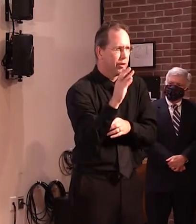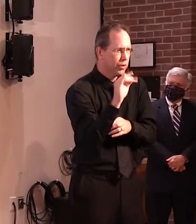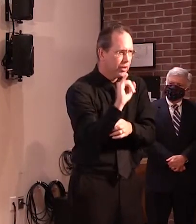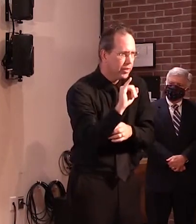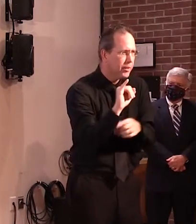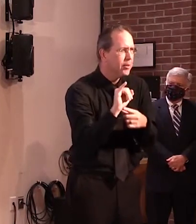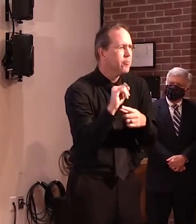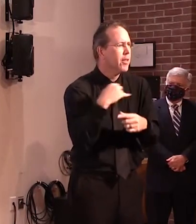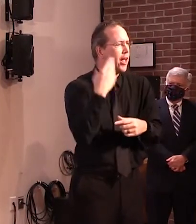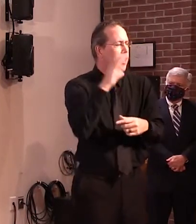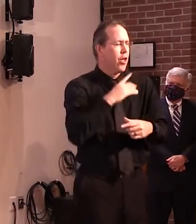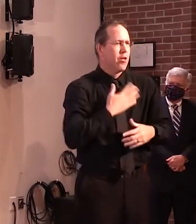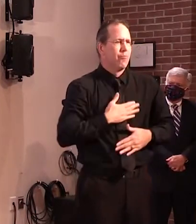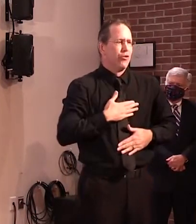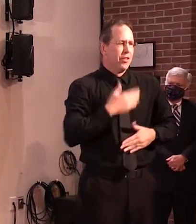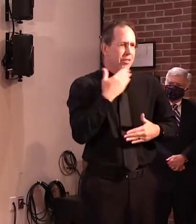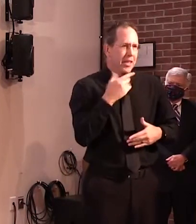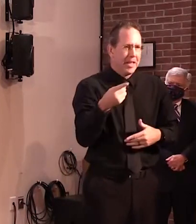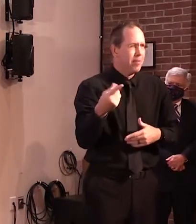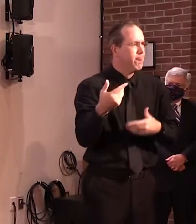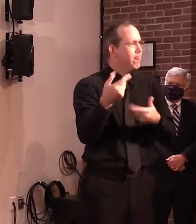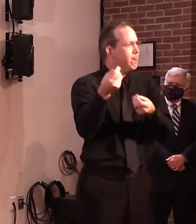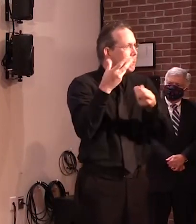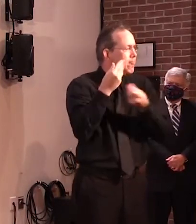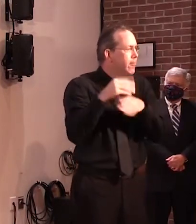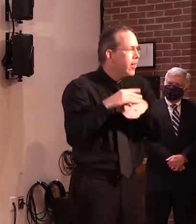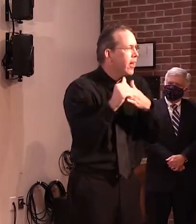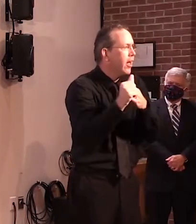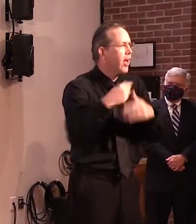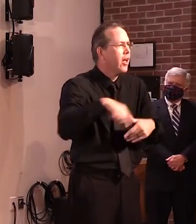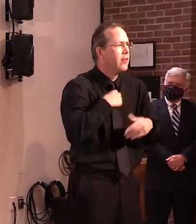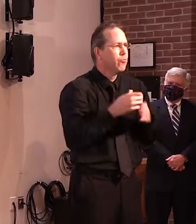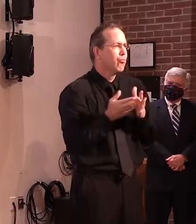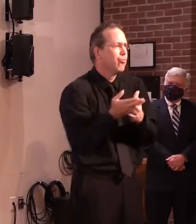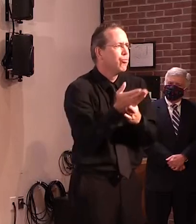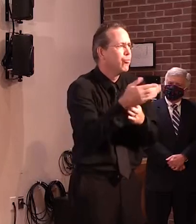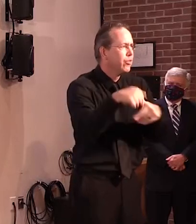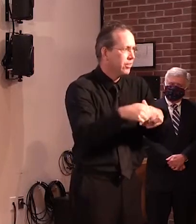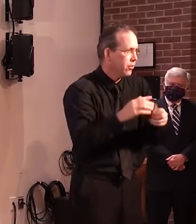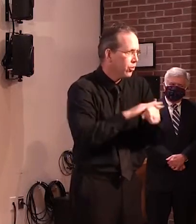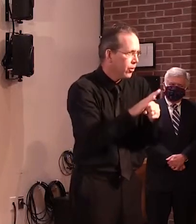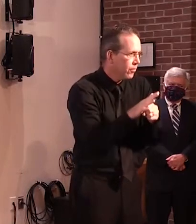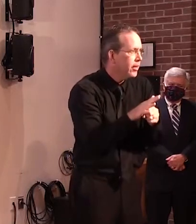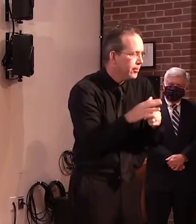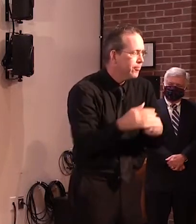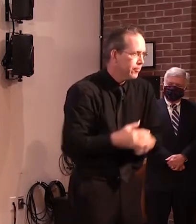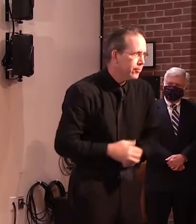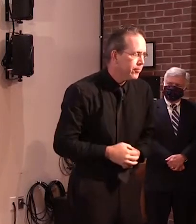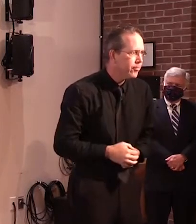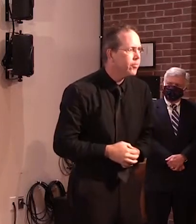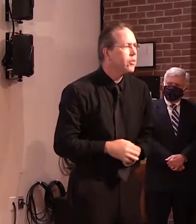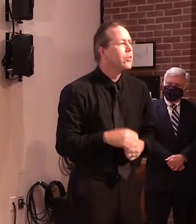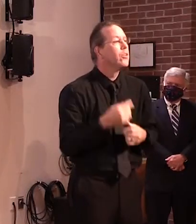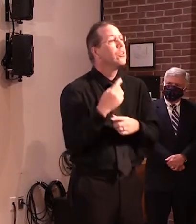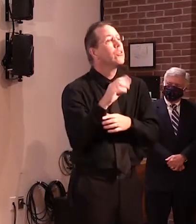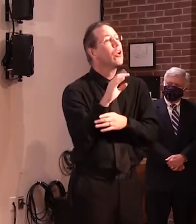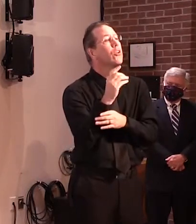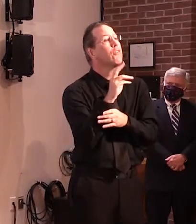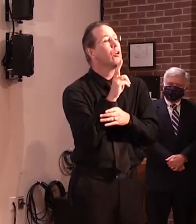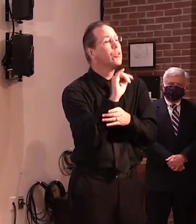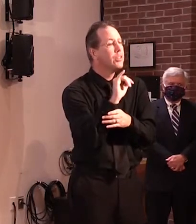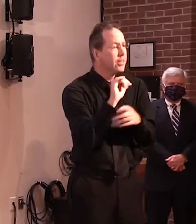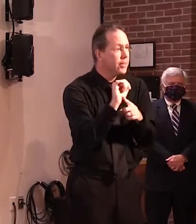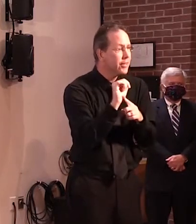appreciated his leadership and expertise during these difficult times. Dr. Fauci, if you were here in